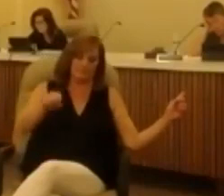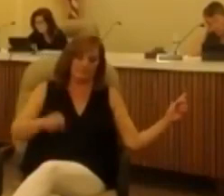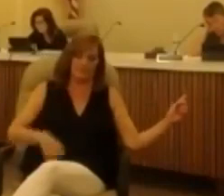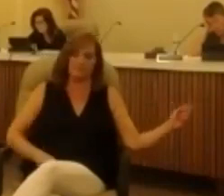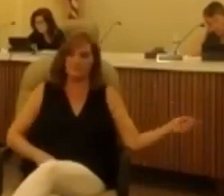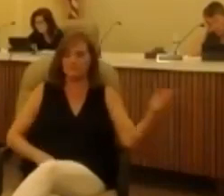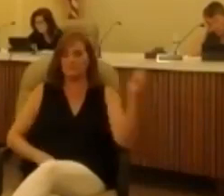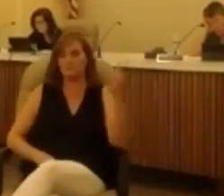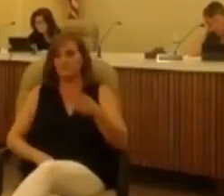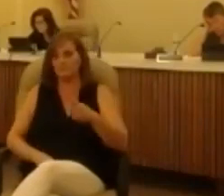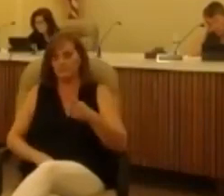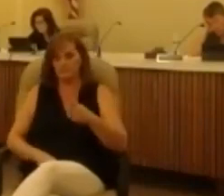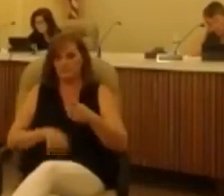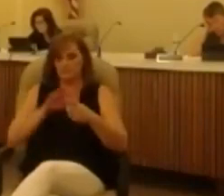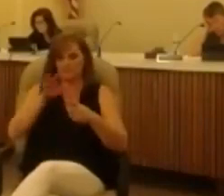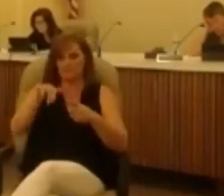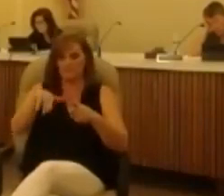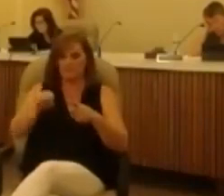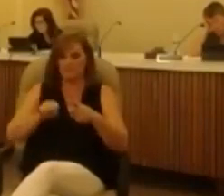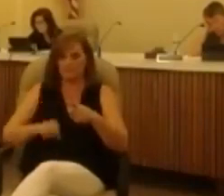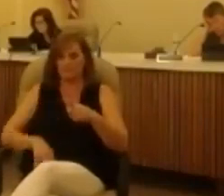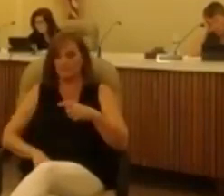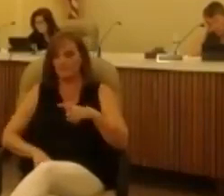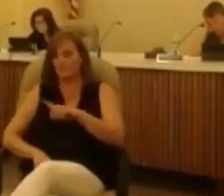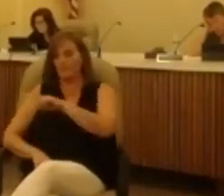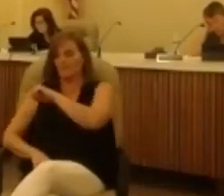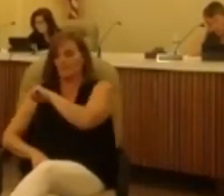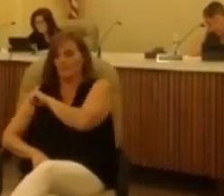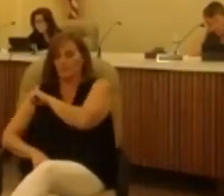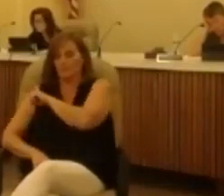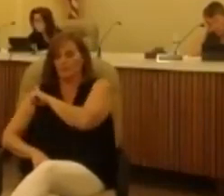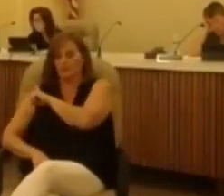Aye. Councilmember Safranek, Aye.